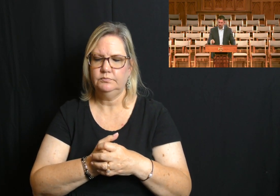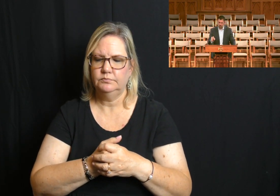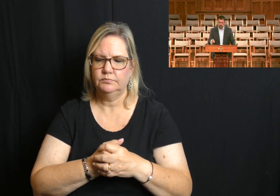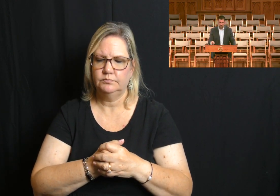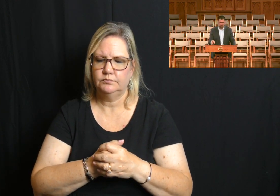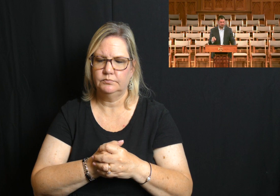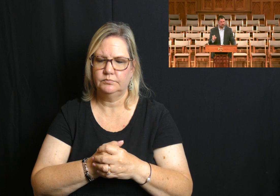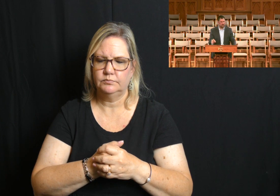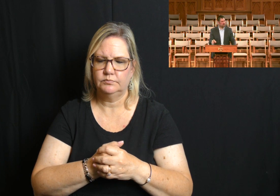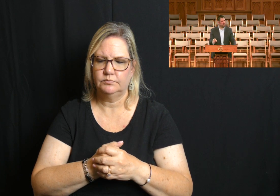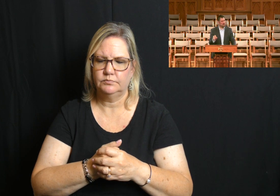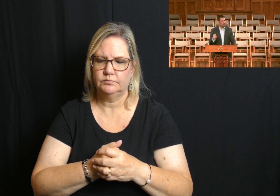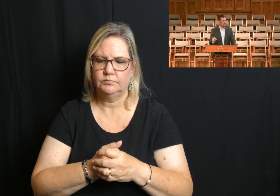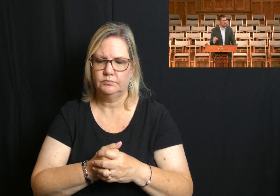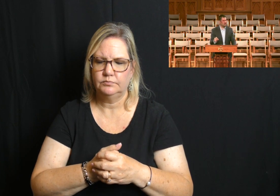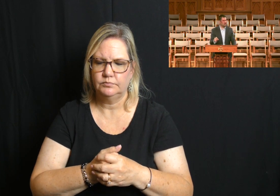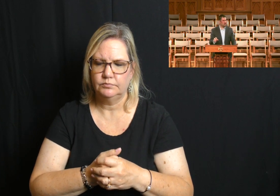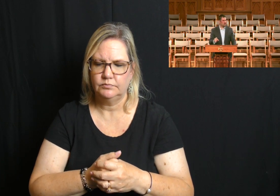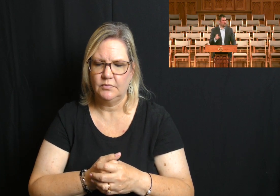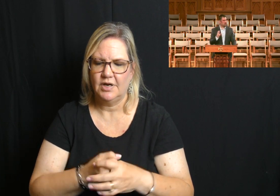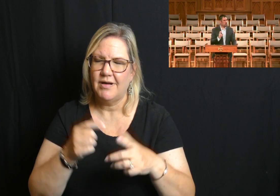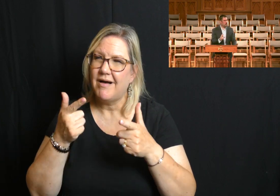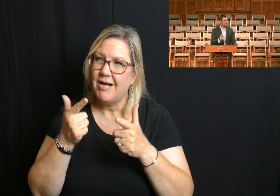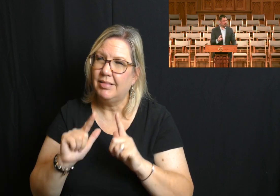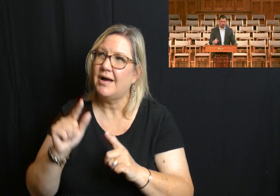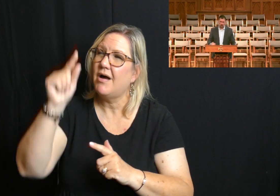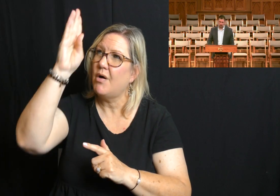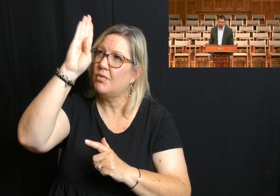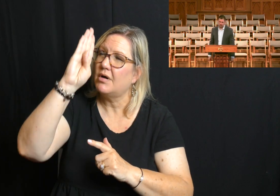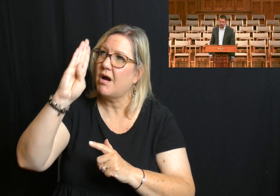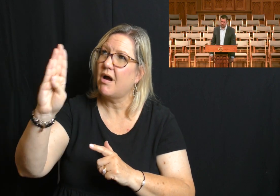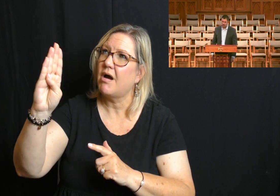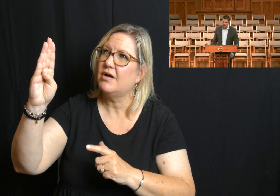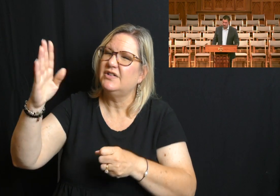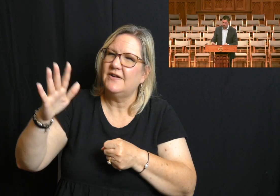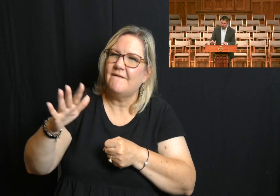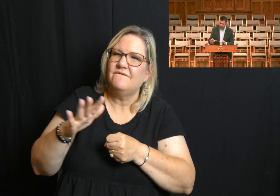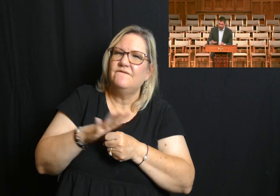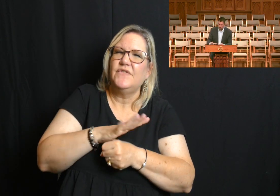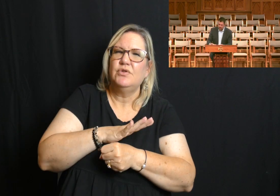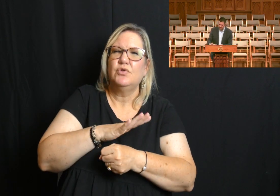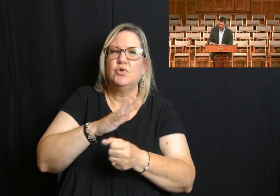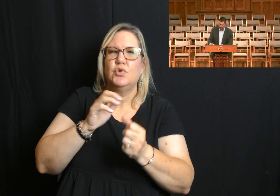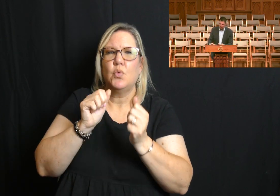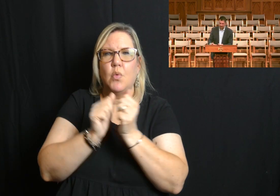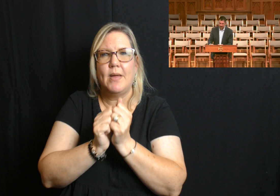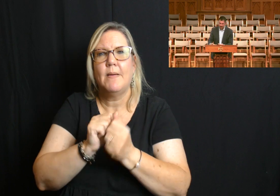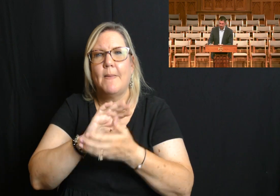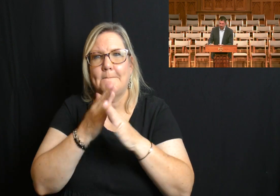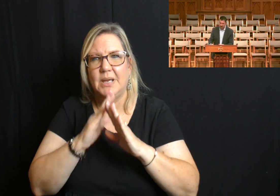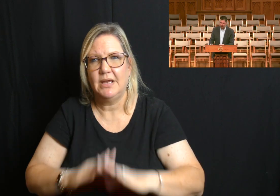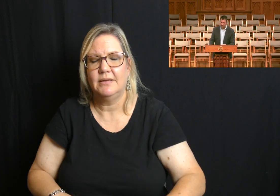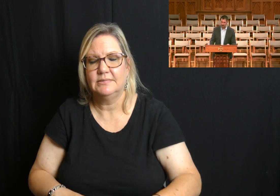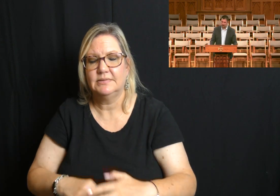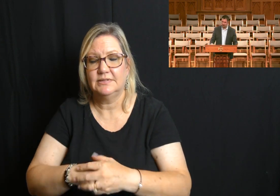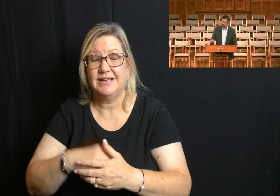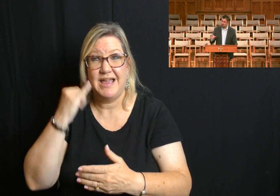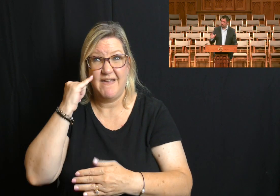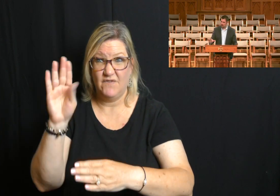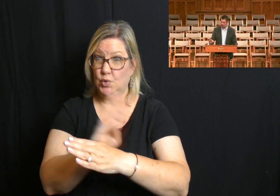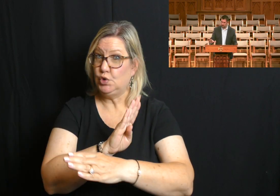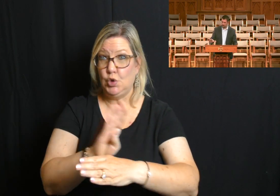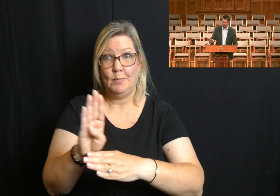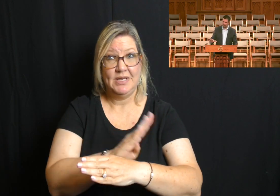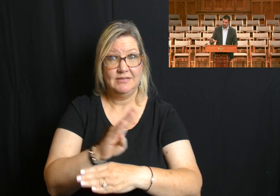Allow His Spirit to fill you with the peace that surpasses all understanding. If you are too busy to find time with God, you